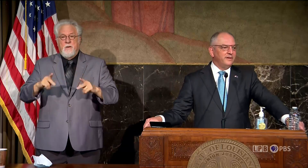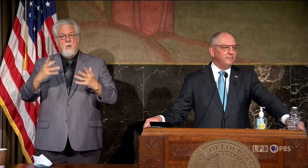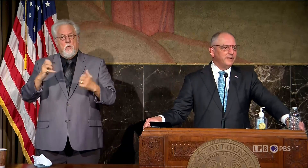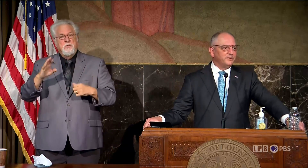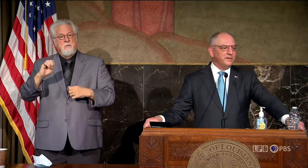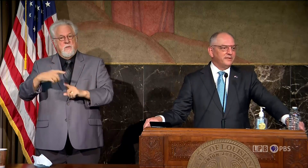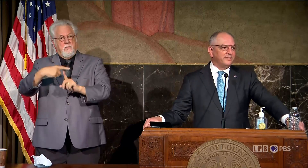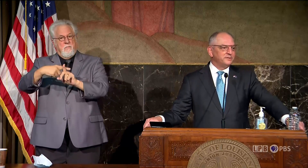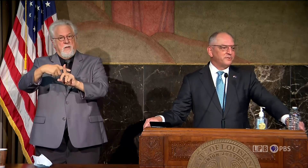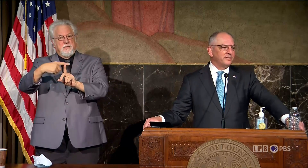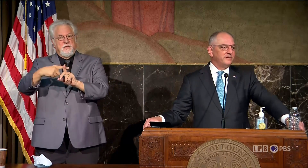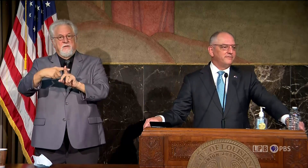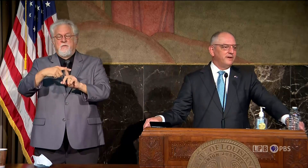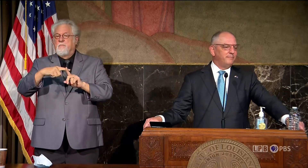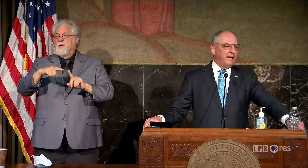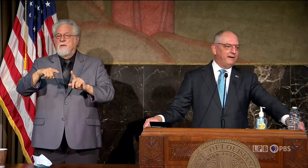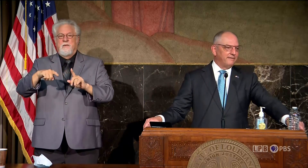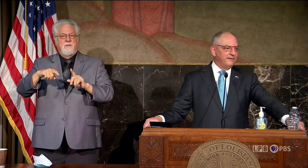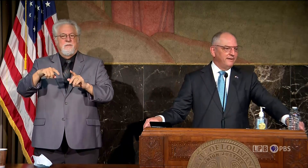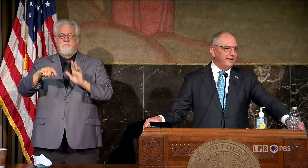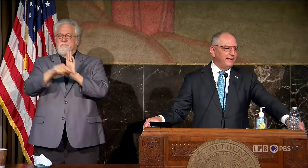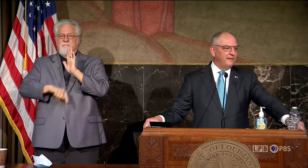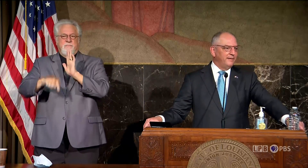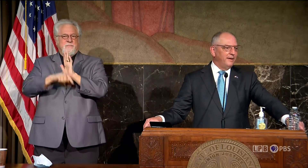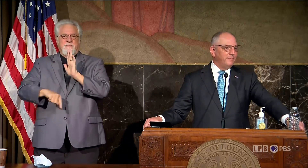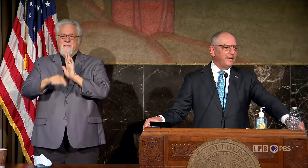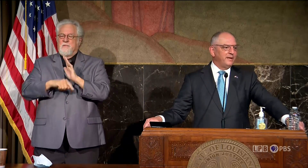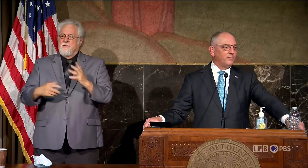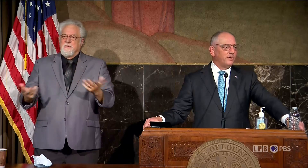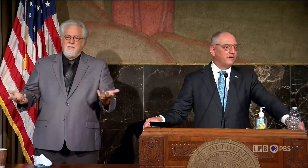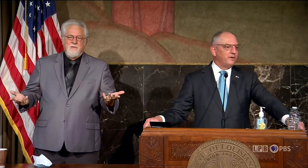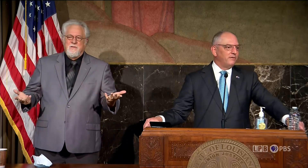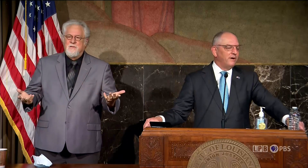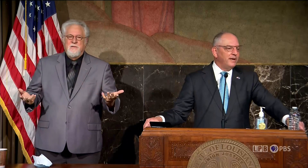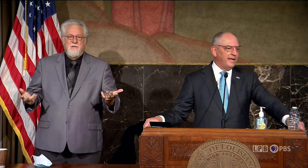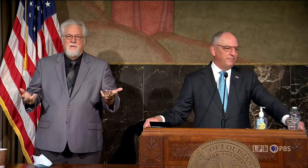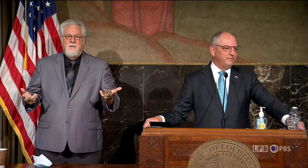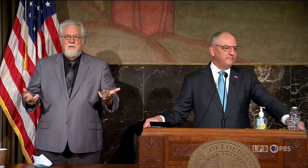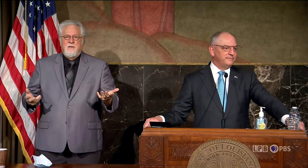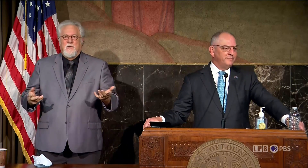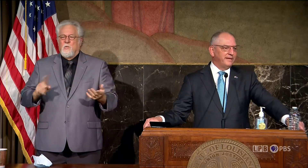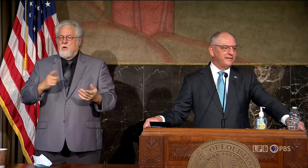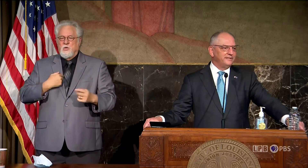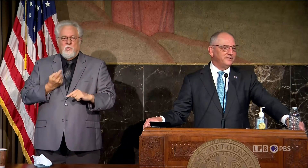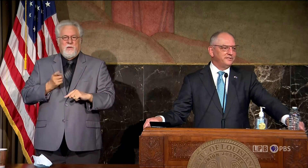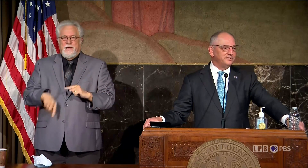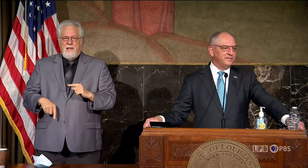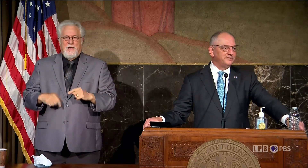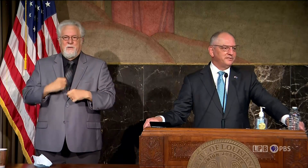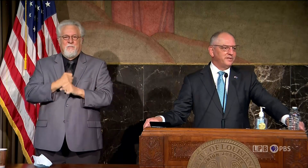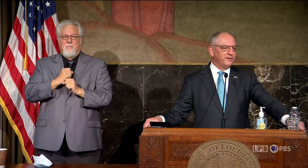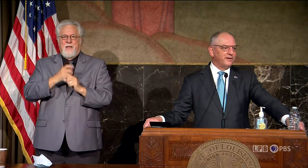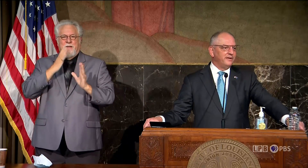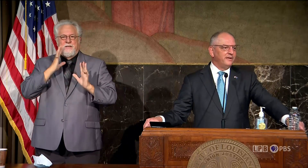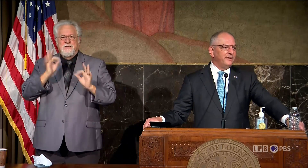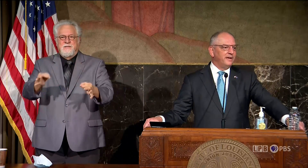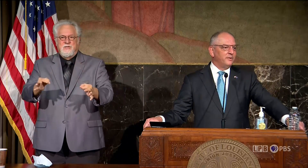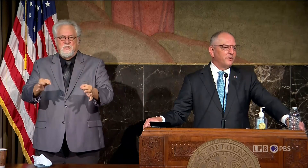constructive, but there's nothing constructive about making it where you're unable to make the decisions